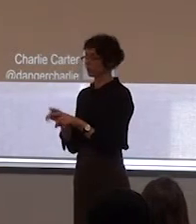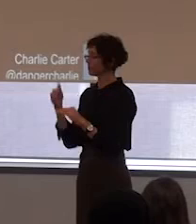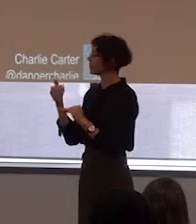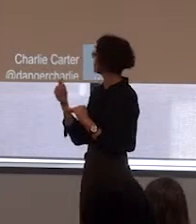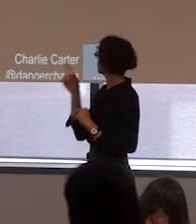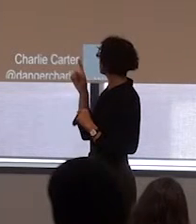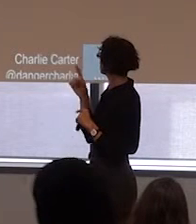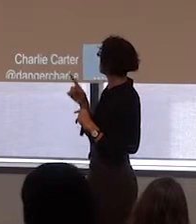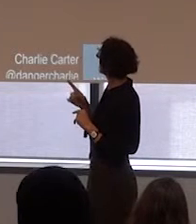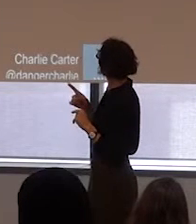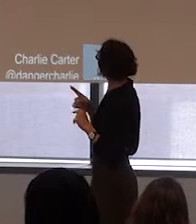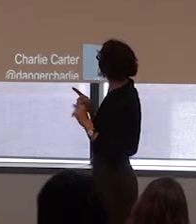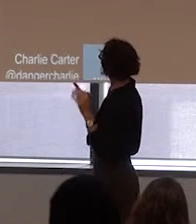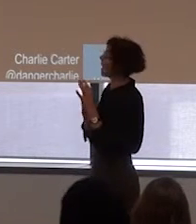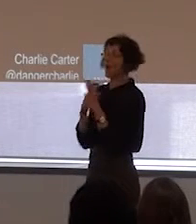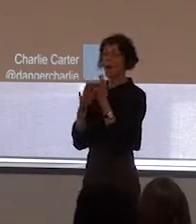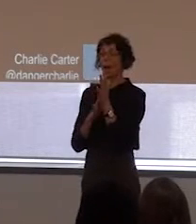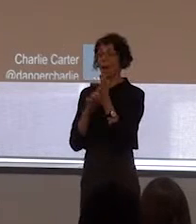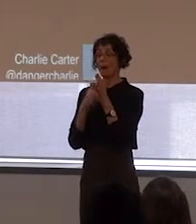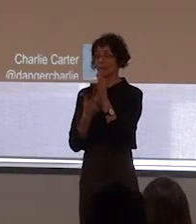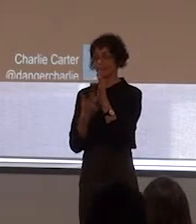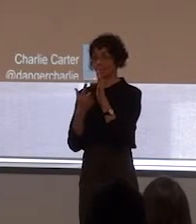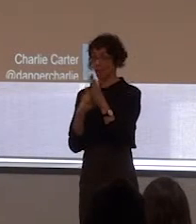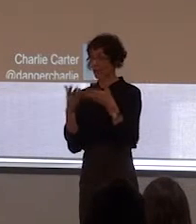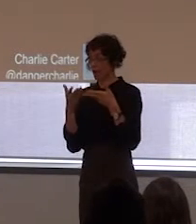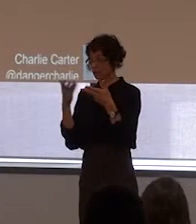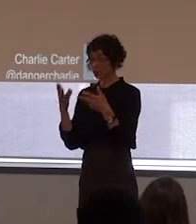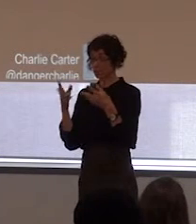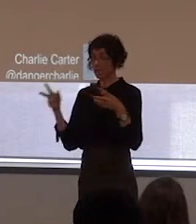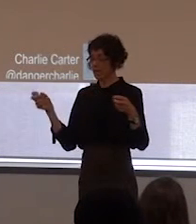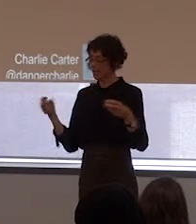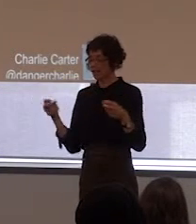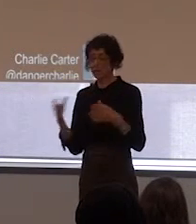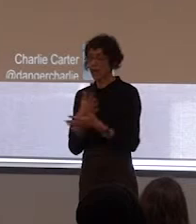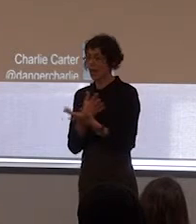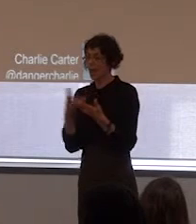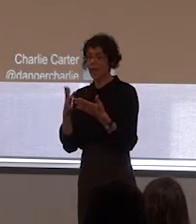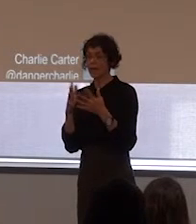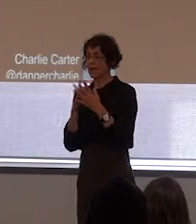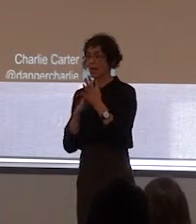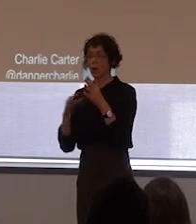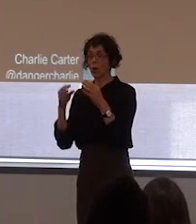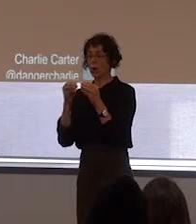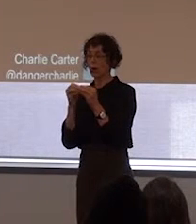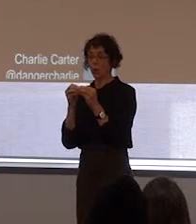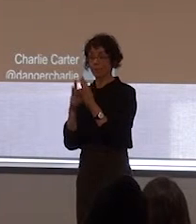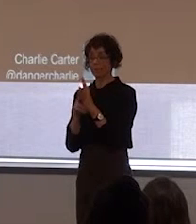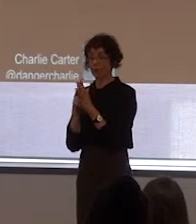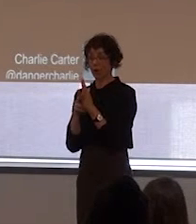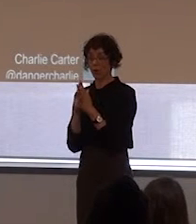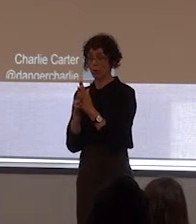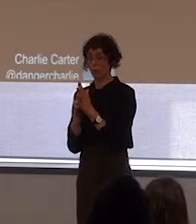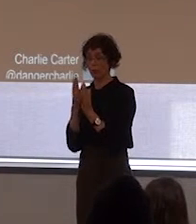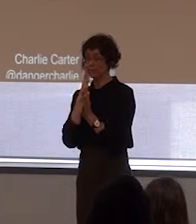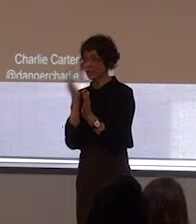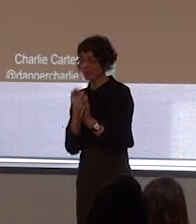Amara, I really like Amara. Amara allows you to caption any web video, regardless if you're the content owner or not.